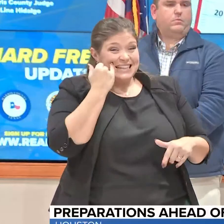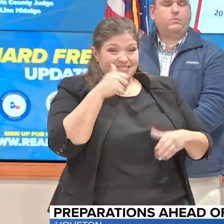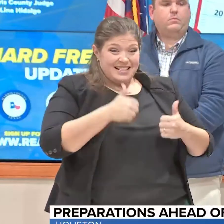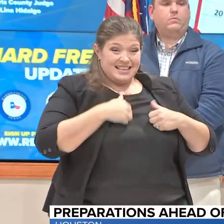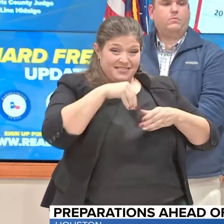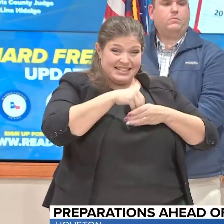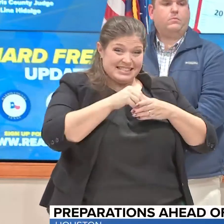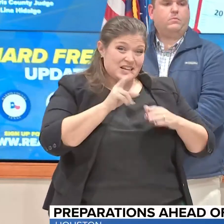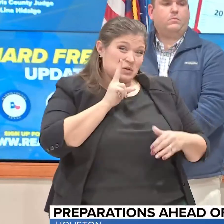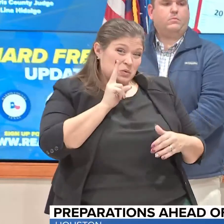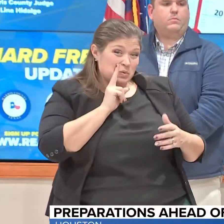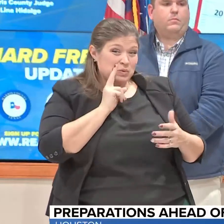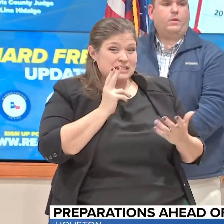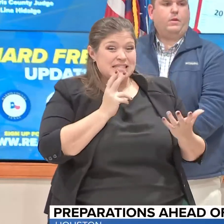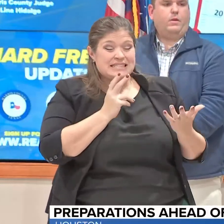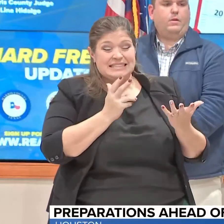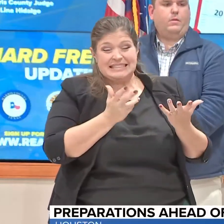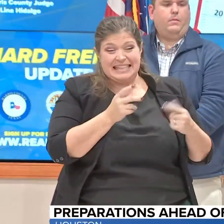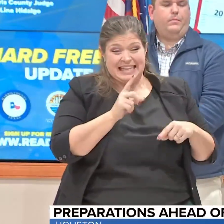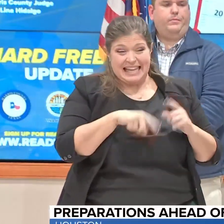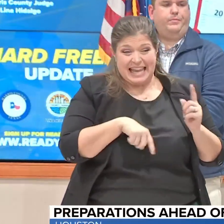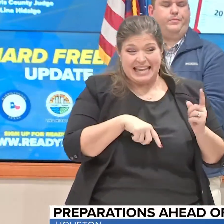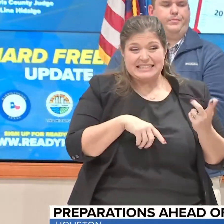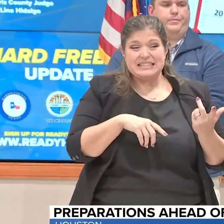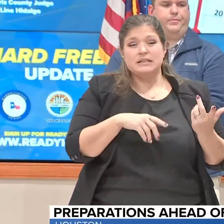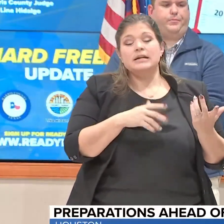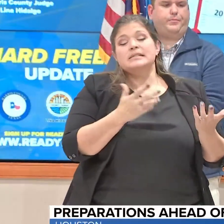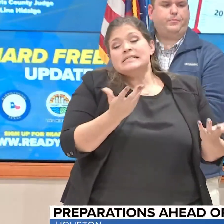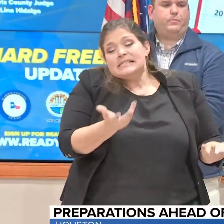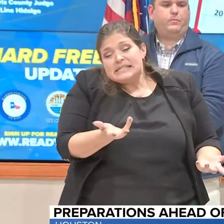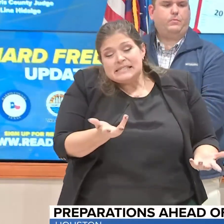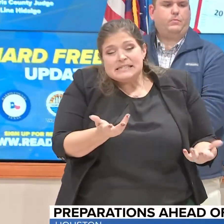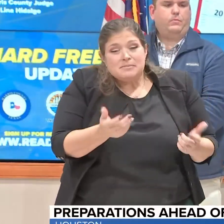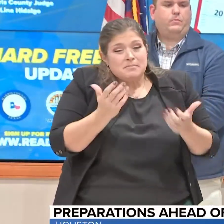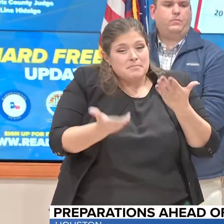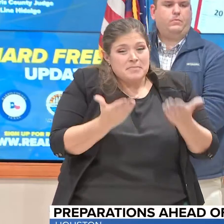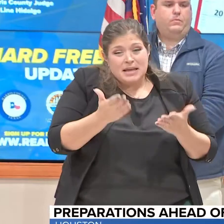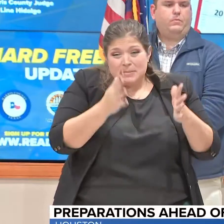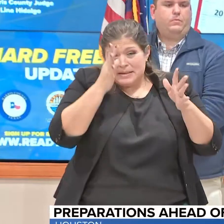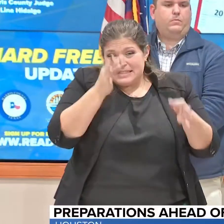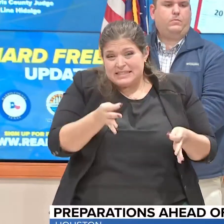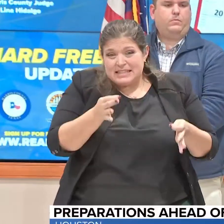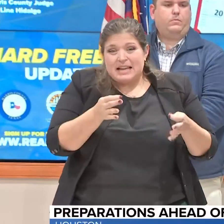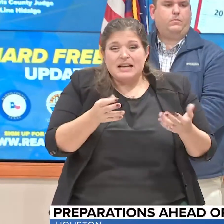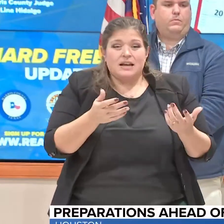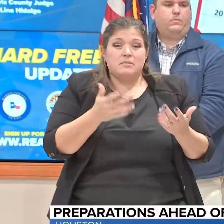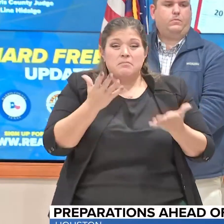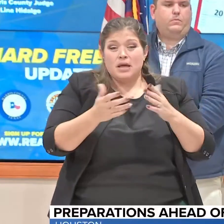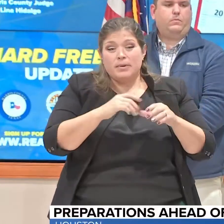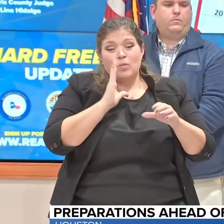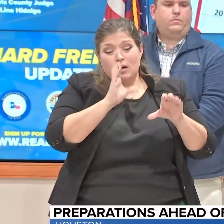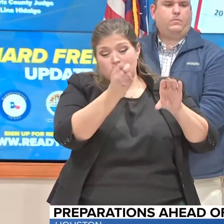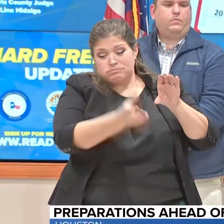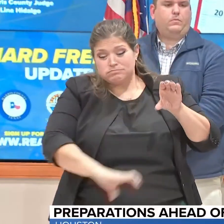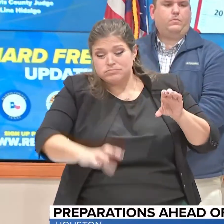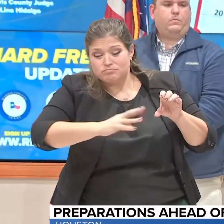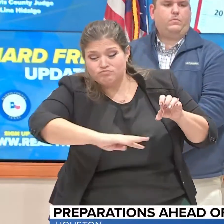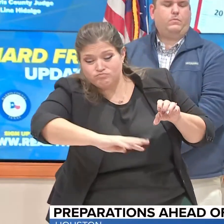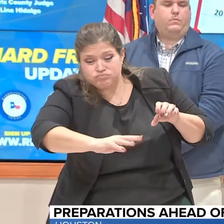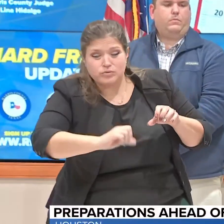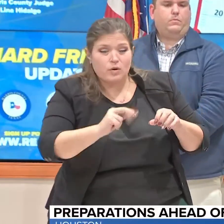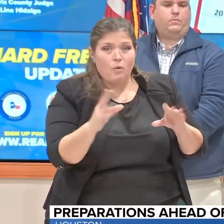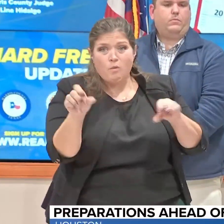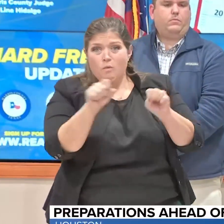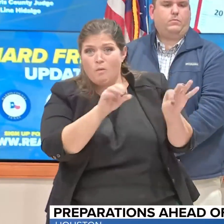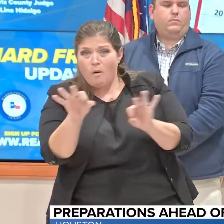that when it gets the coldest night, it's going to get progressively warmer each night. So the coldest night, maybe you drain and you shut off, but then you don't have water for the night.